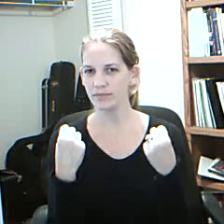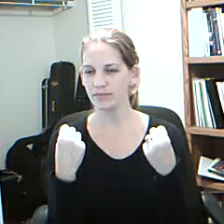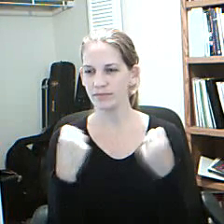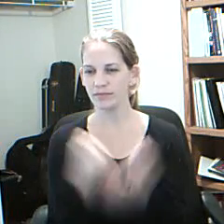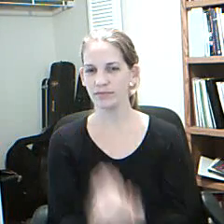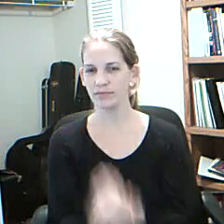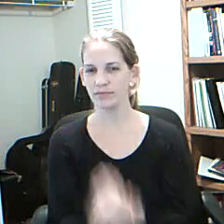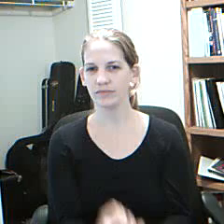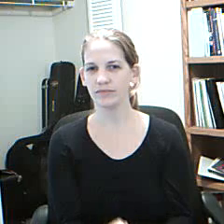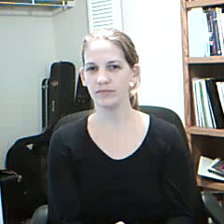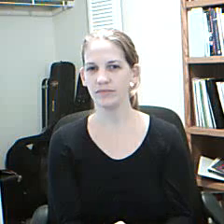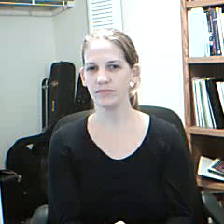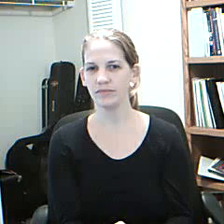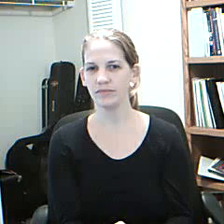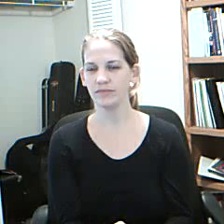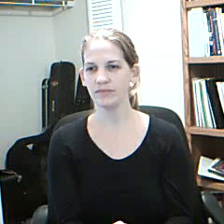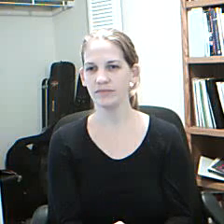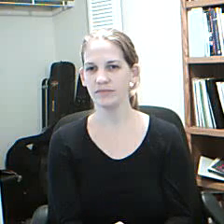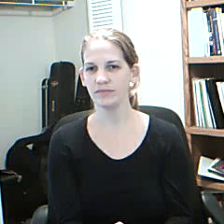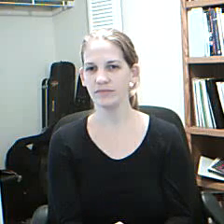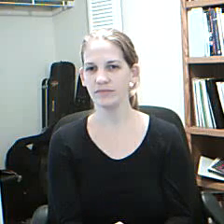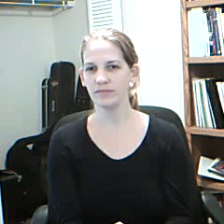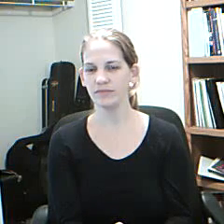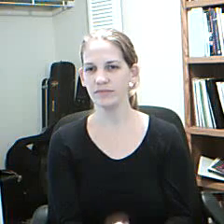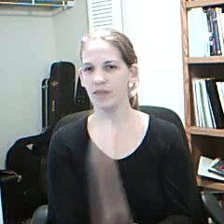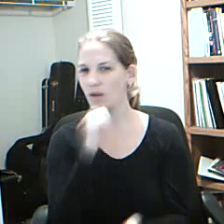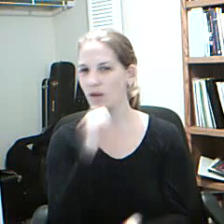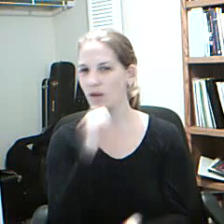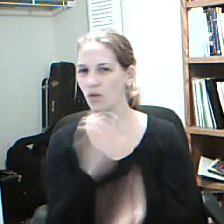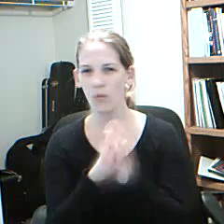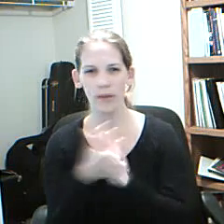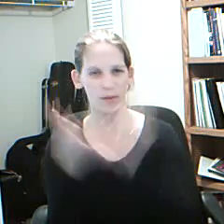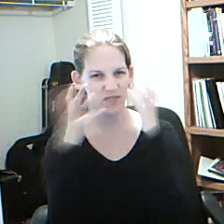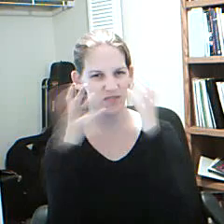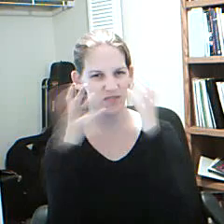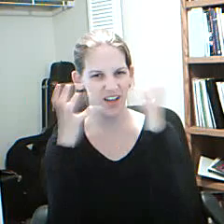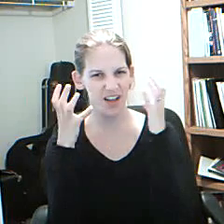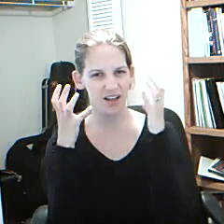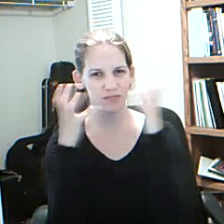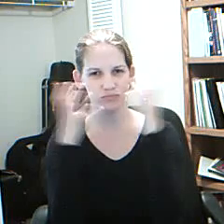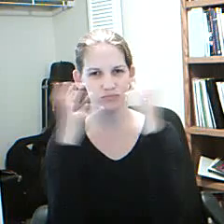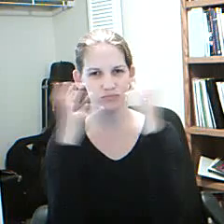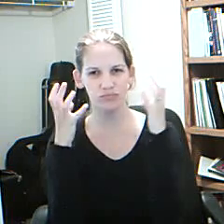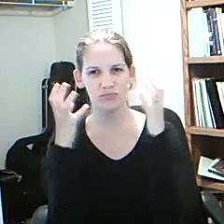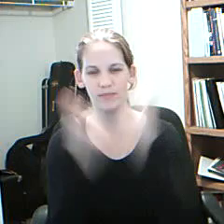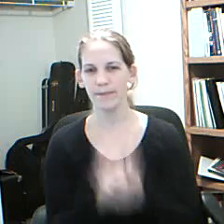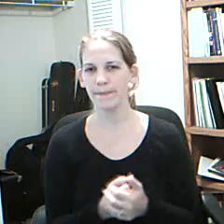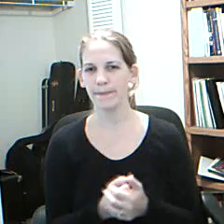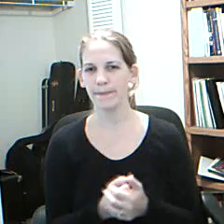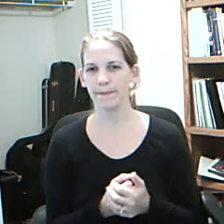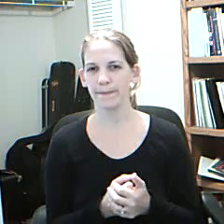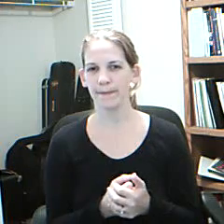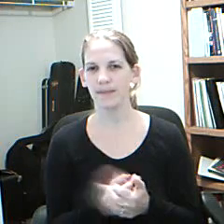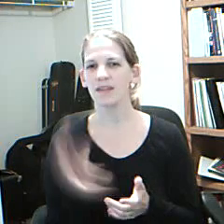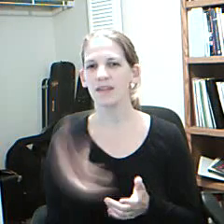heart disease and things that won't make him fat. And he really adheres to that strictly during the week. But on